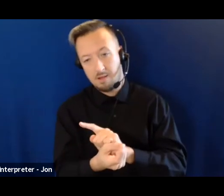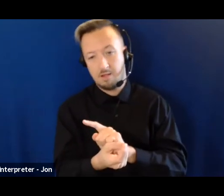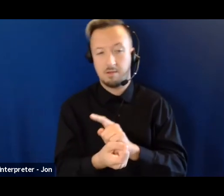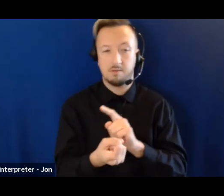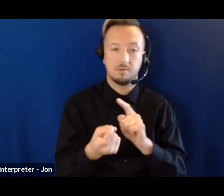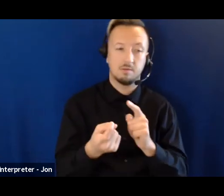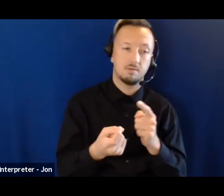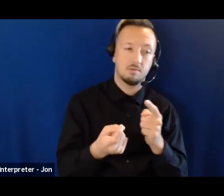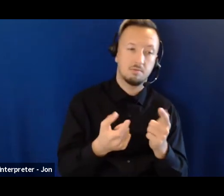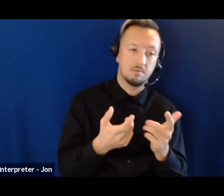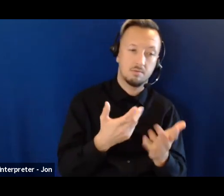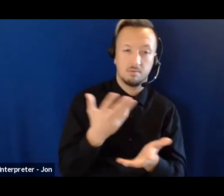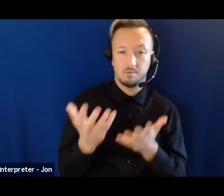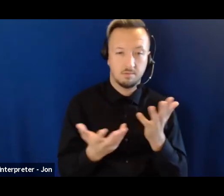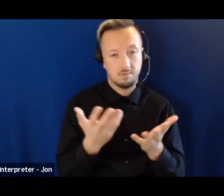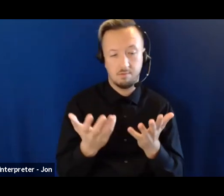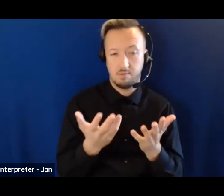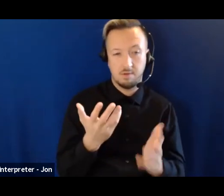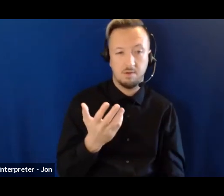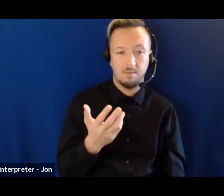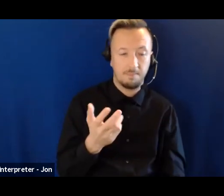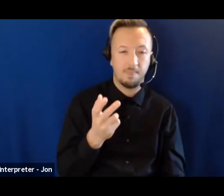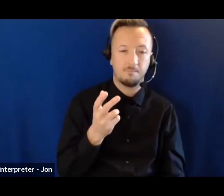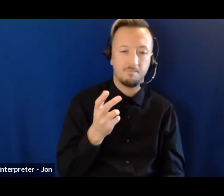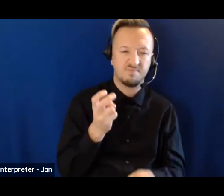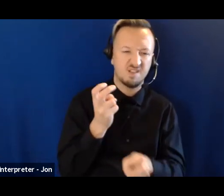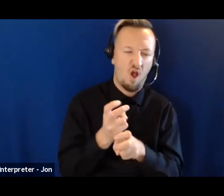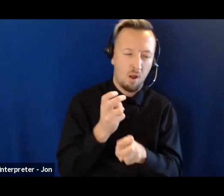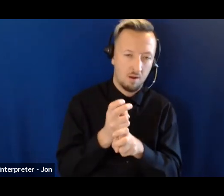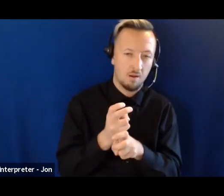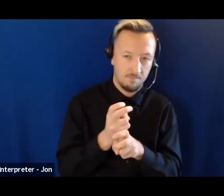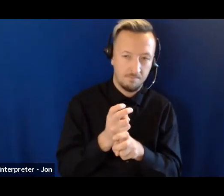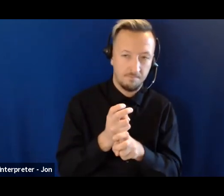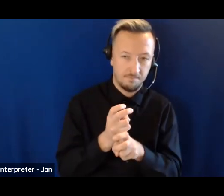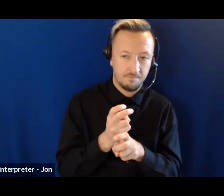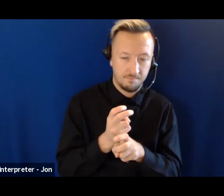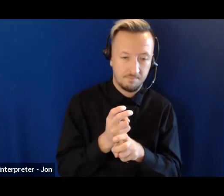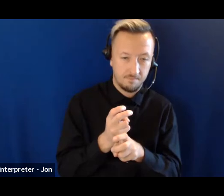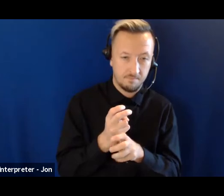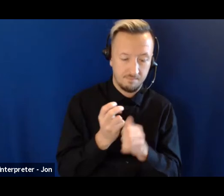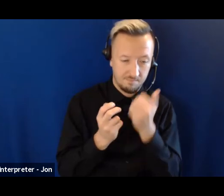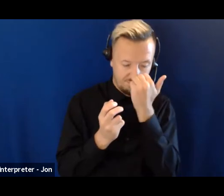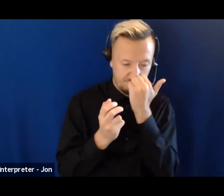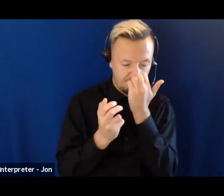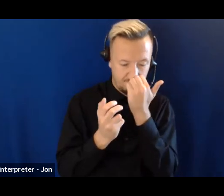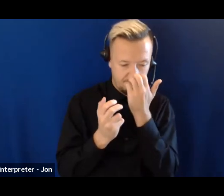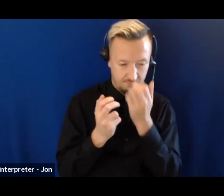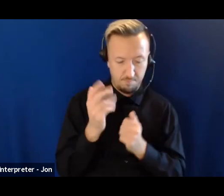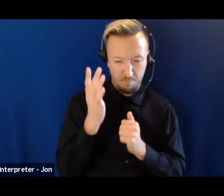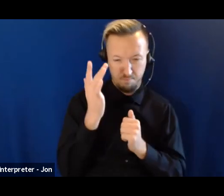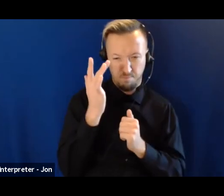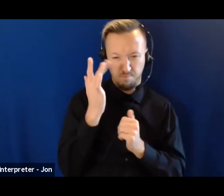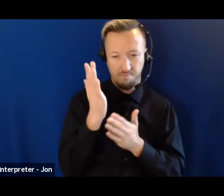you know, it's just, it's hard for some of them to not instantly go back